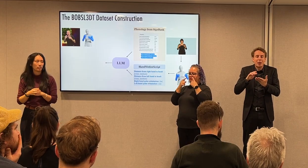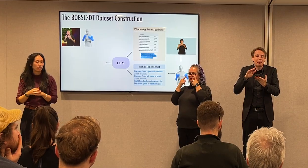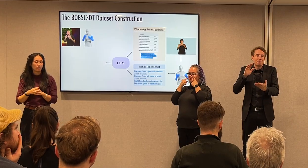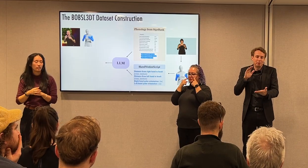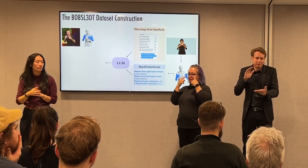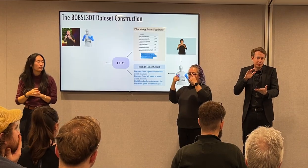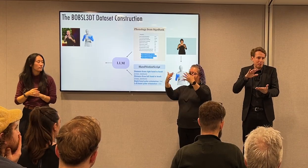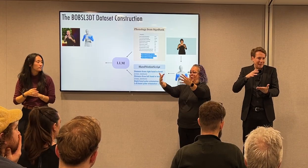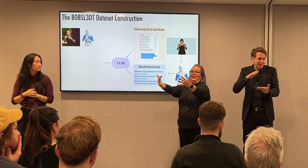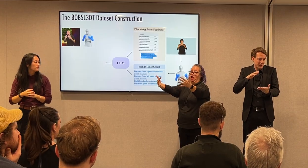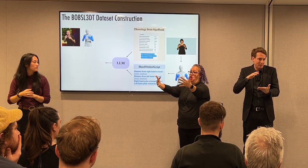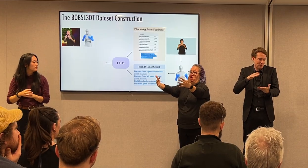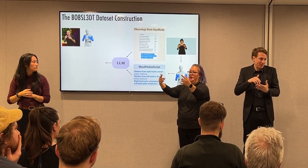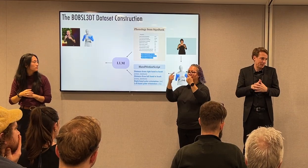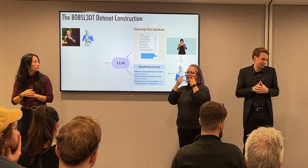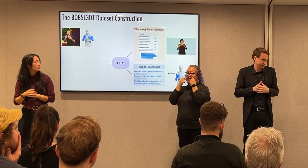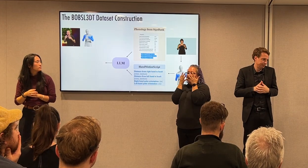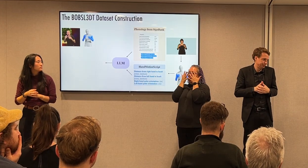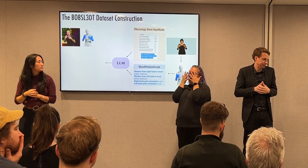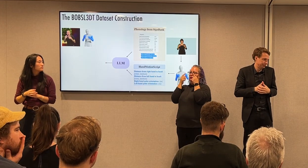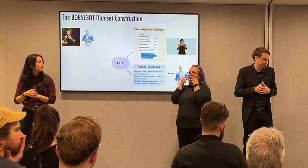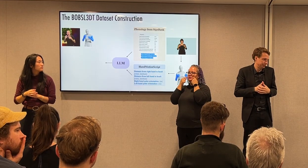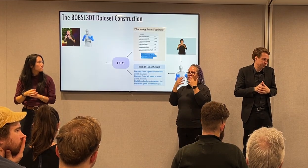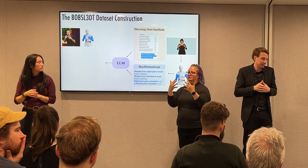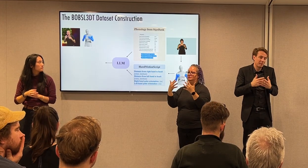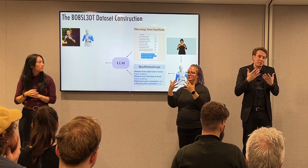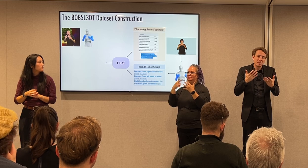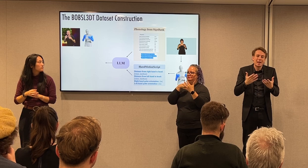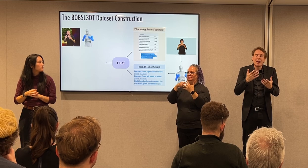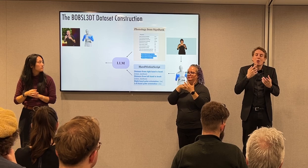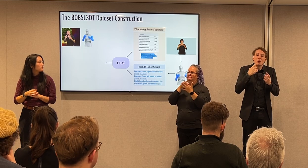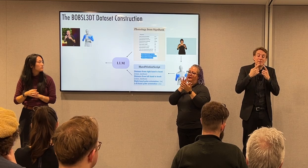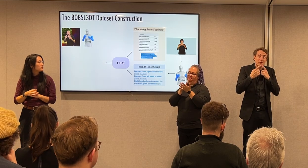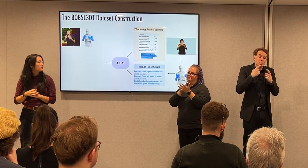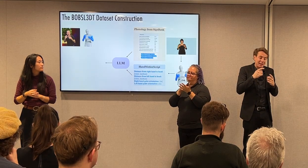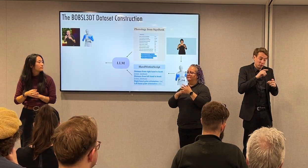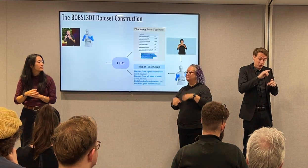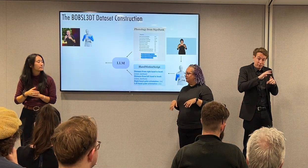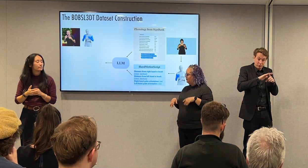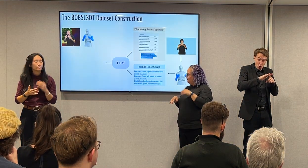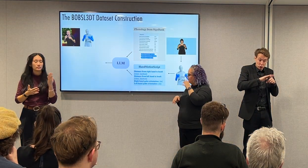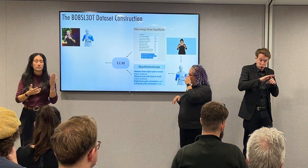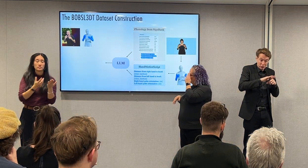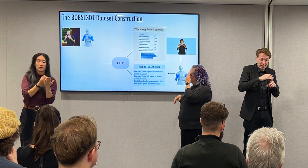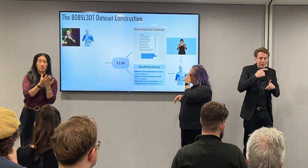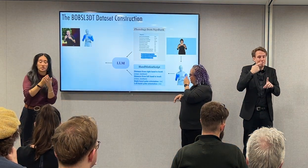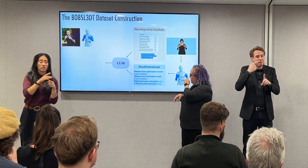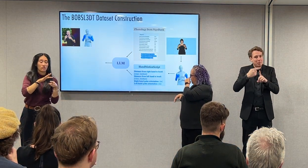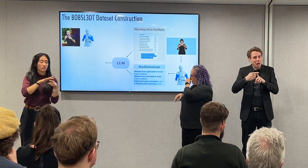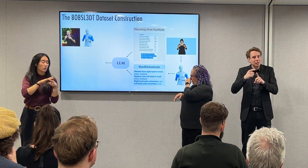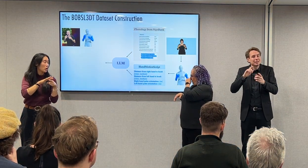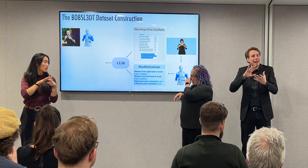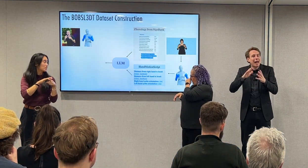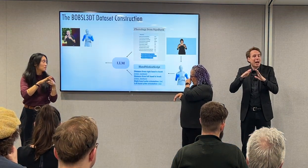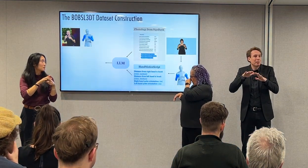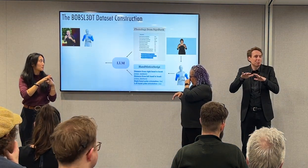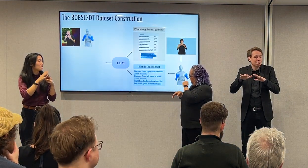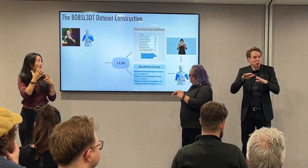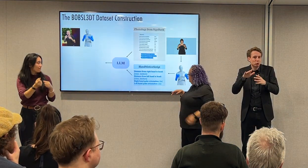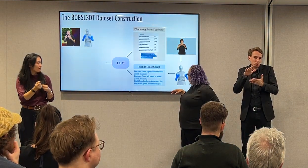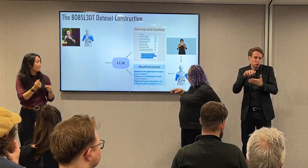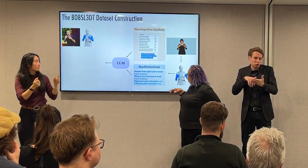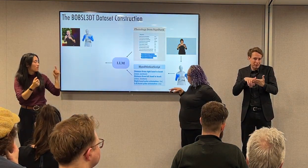Now with both the set of information, the phonology and the hand motion script output, we can